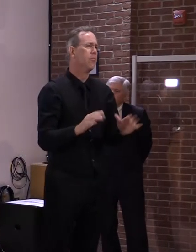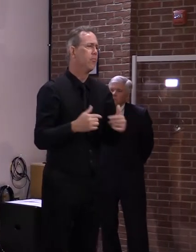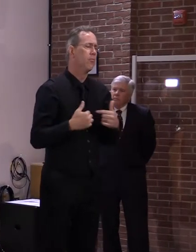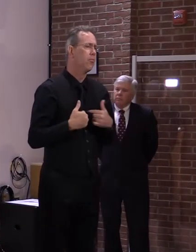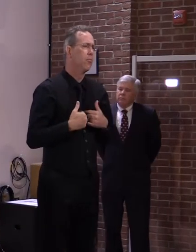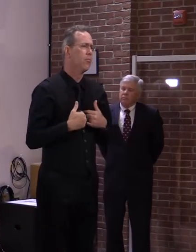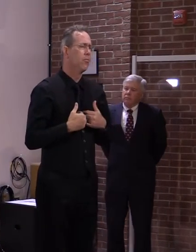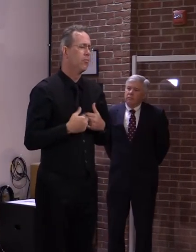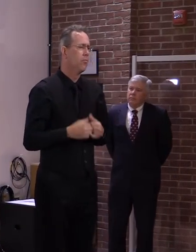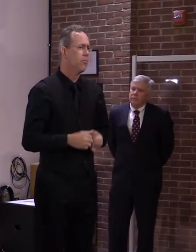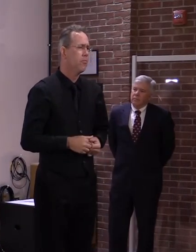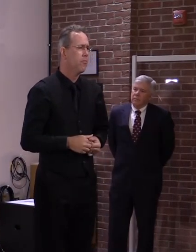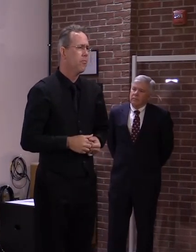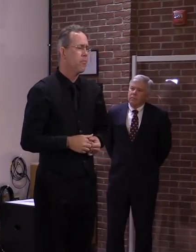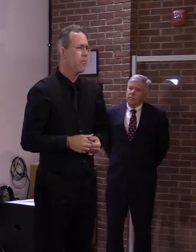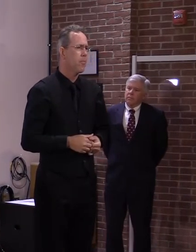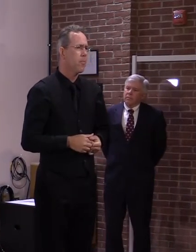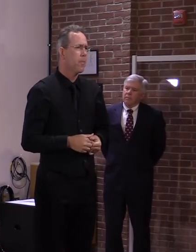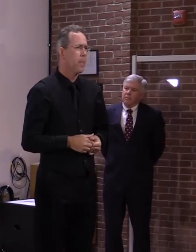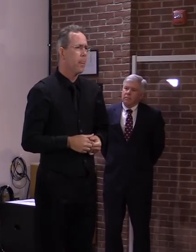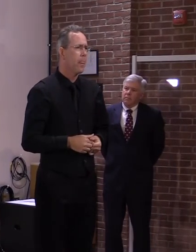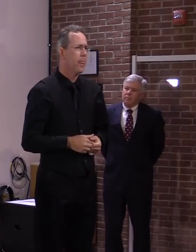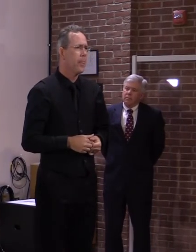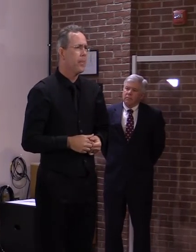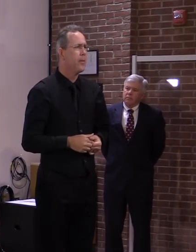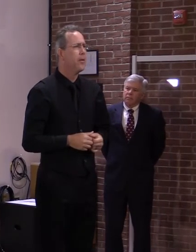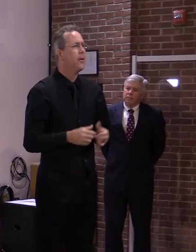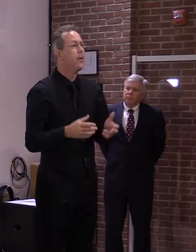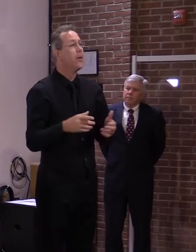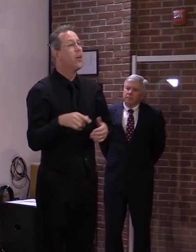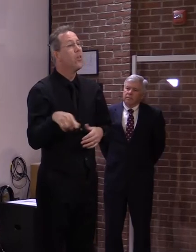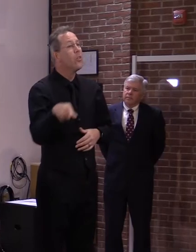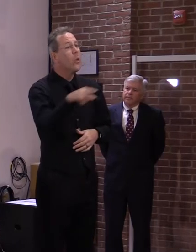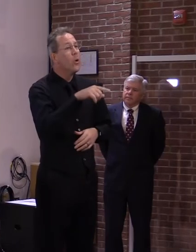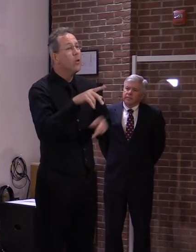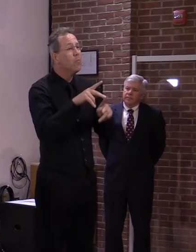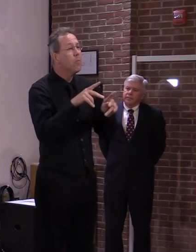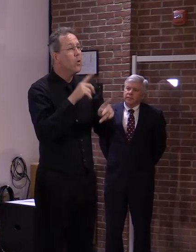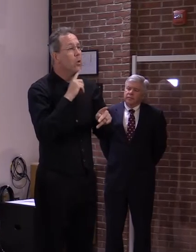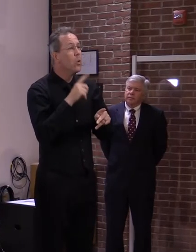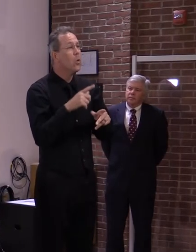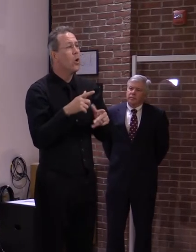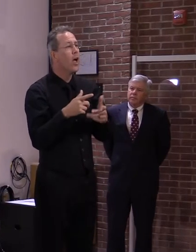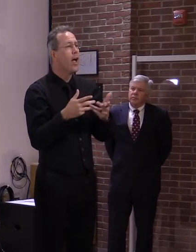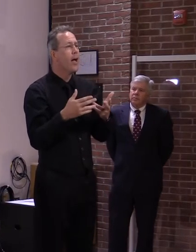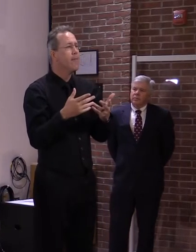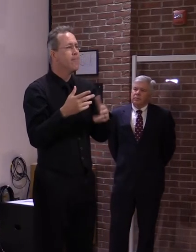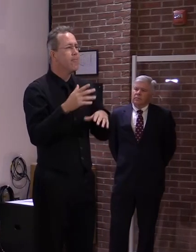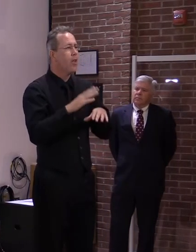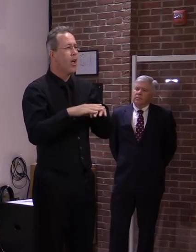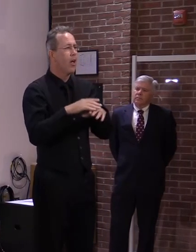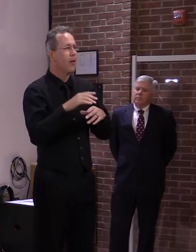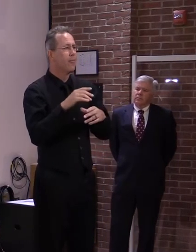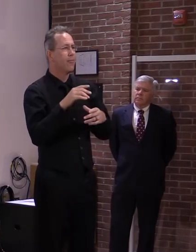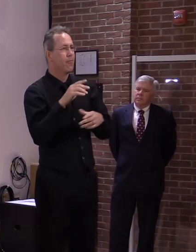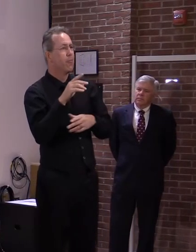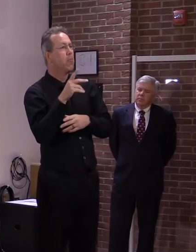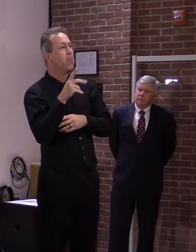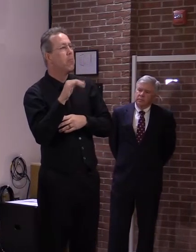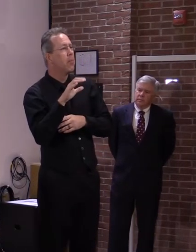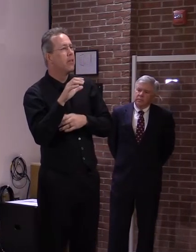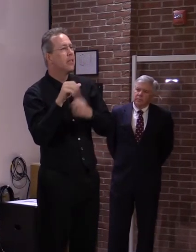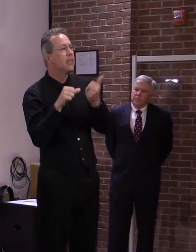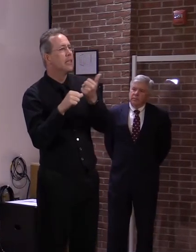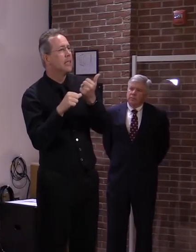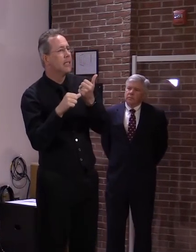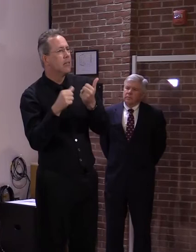do with those who are on public assistance, unemployment and